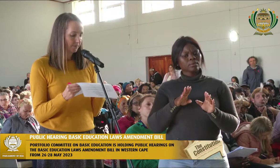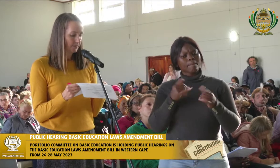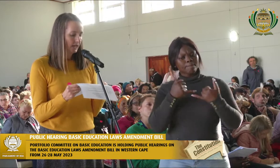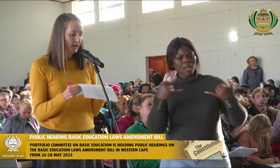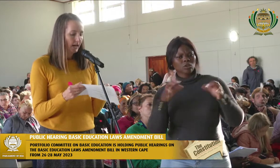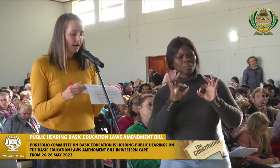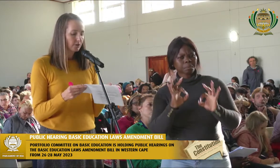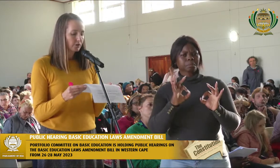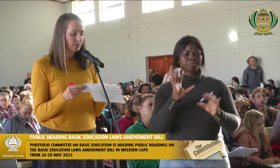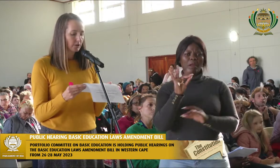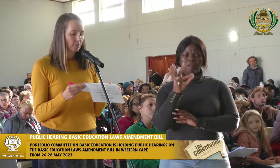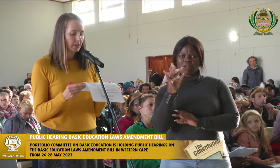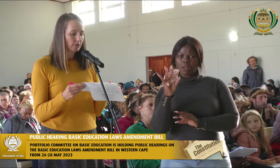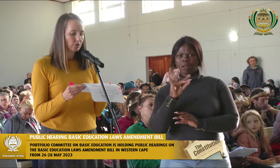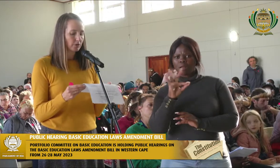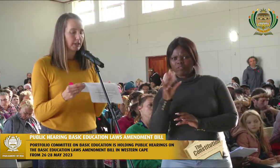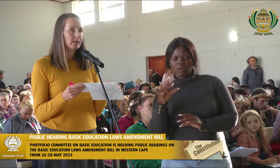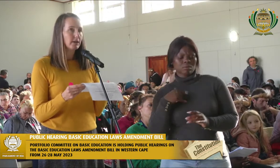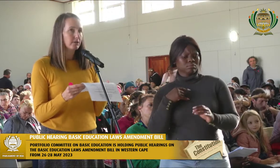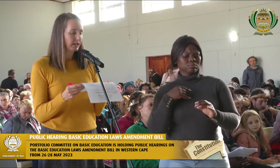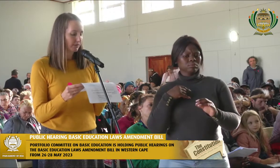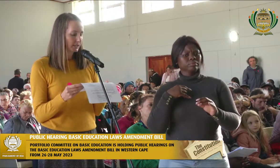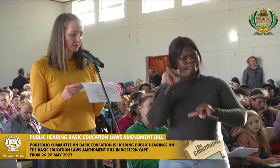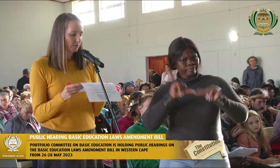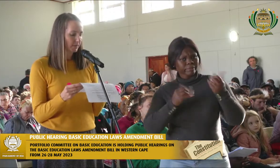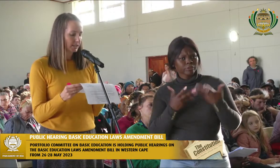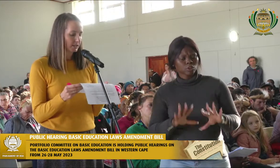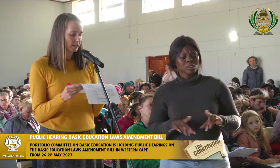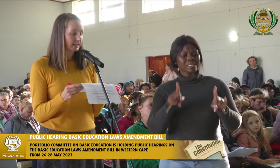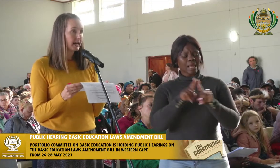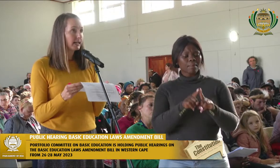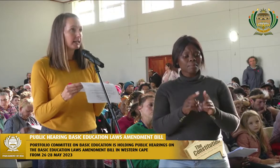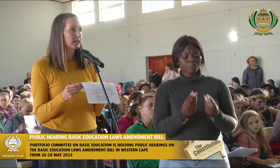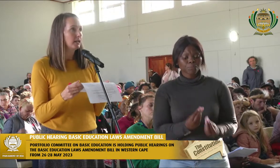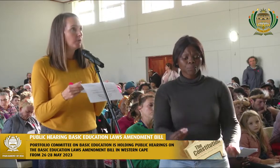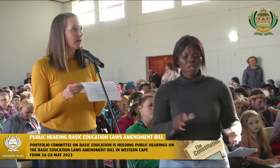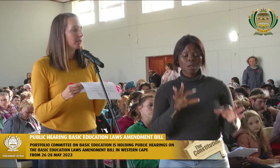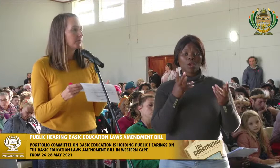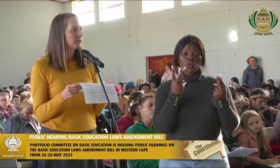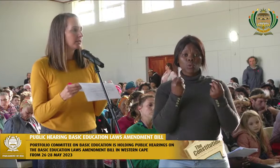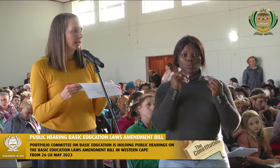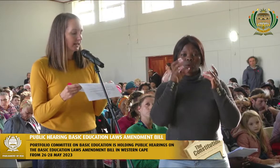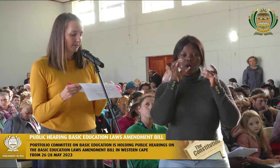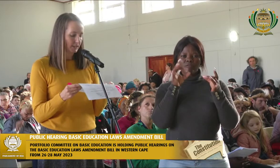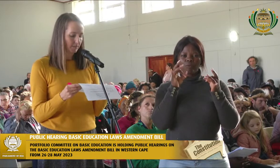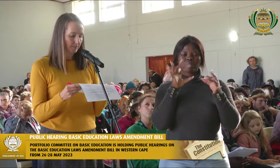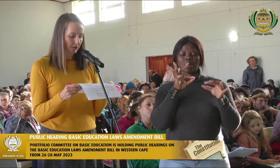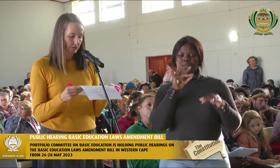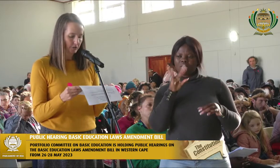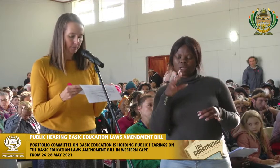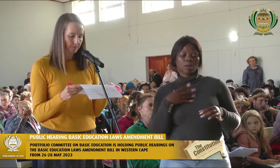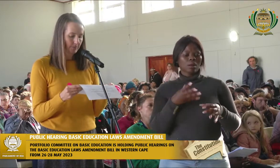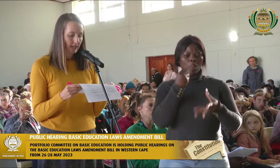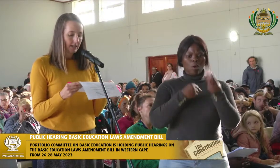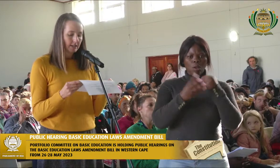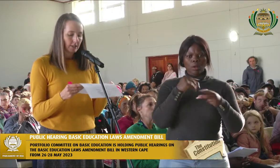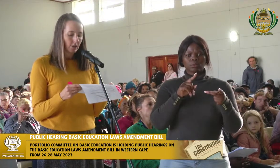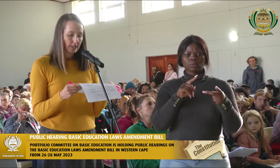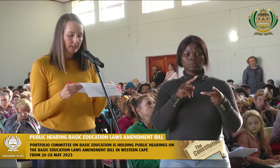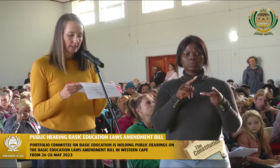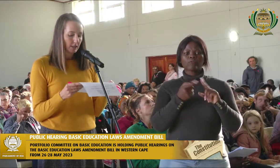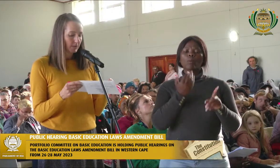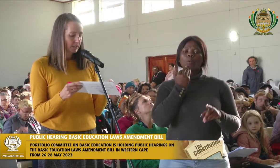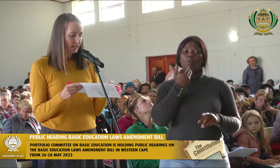basis? Our children are being taught new and relevant information daily by the person that loves them the most.